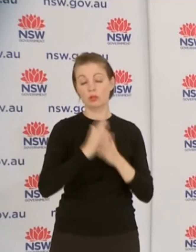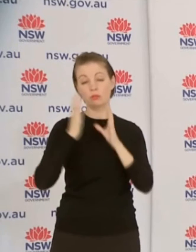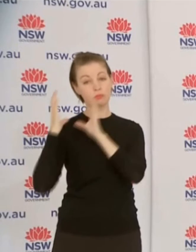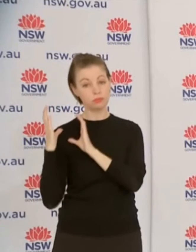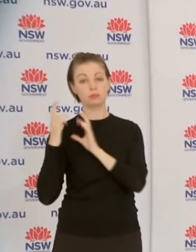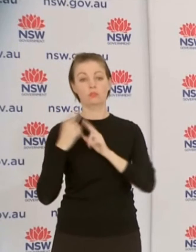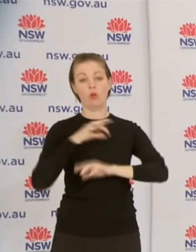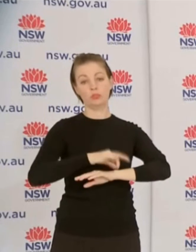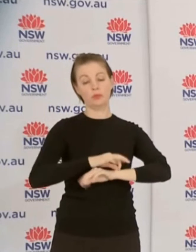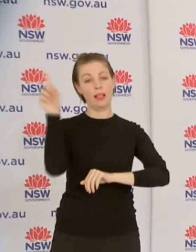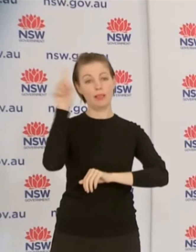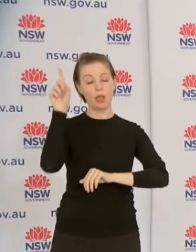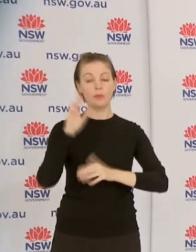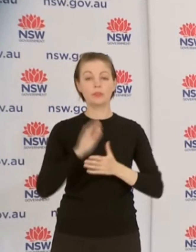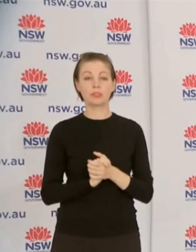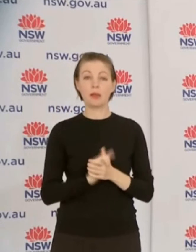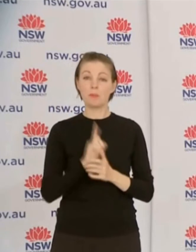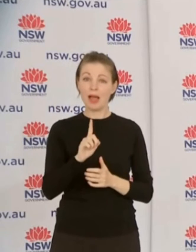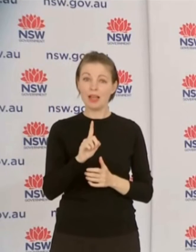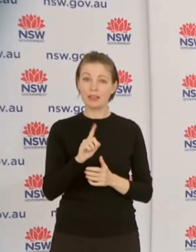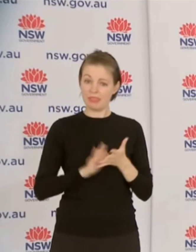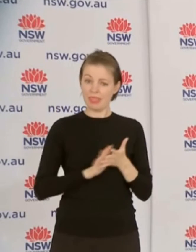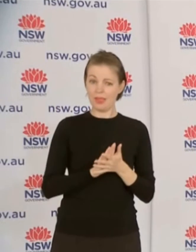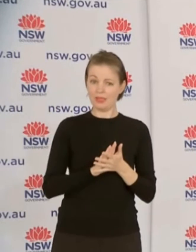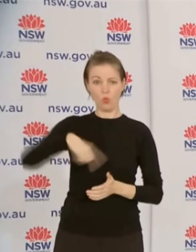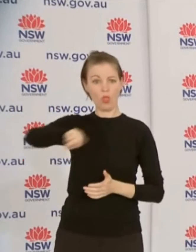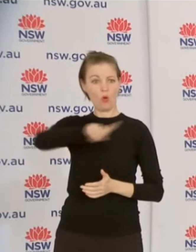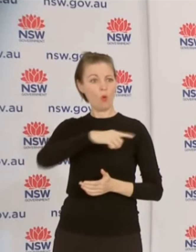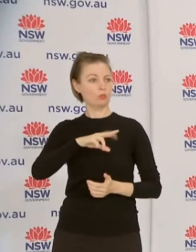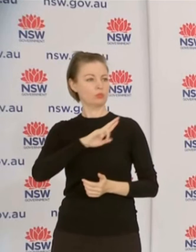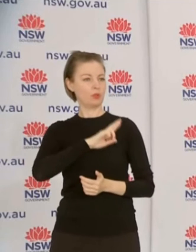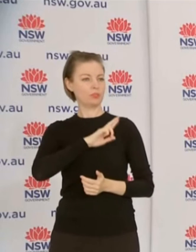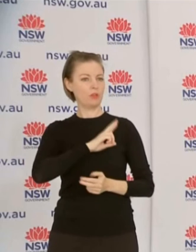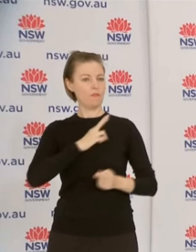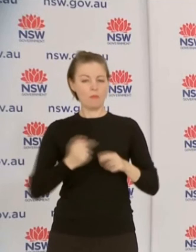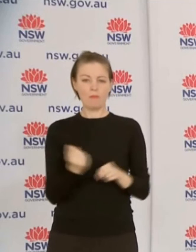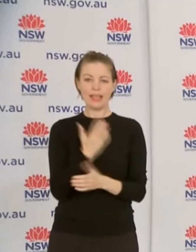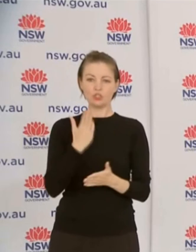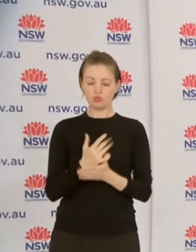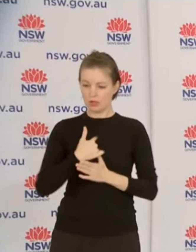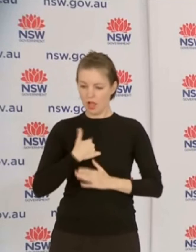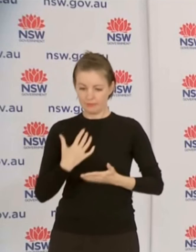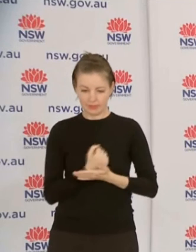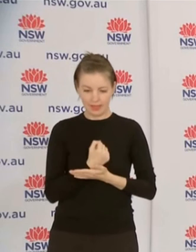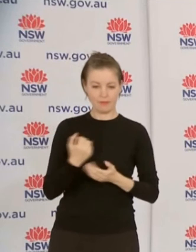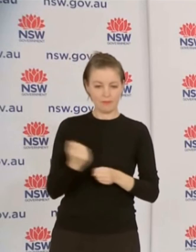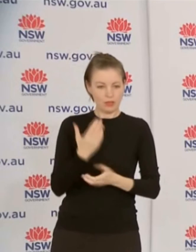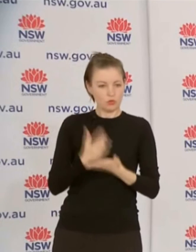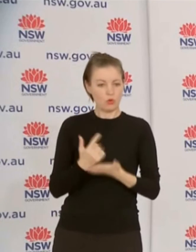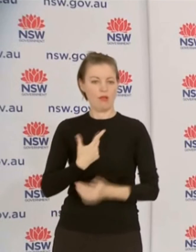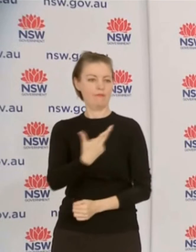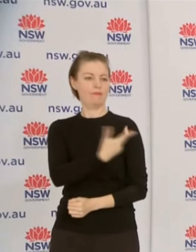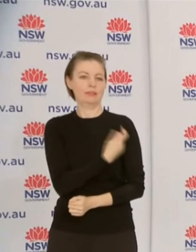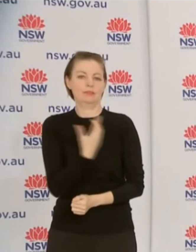and that I think emphasises the point that we all have a responsibility to go and get vaccinated. Each of the